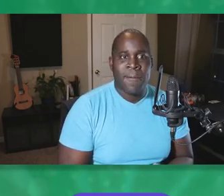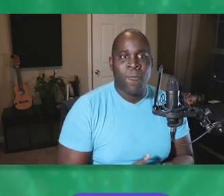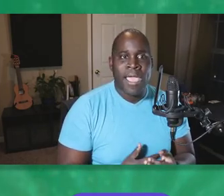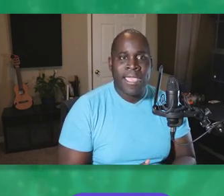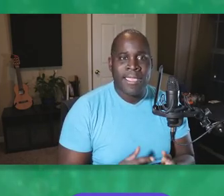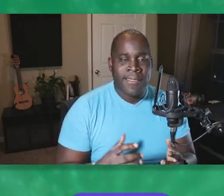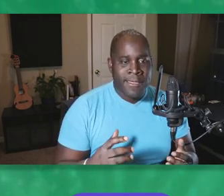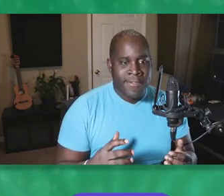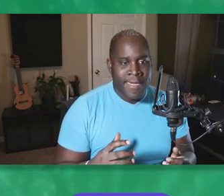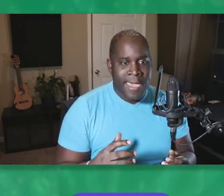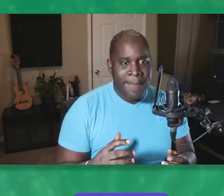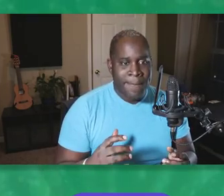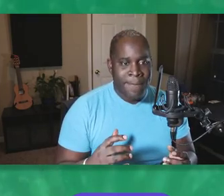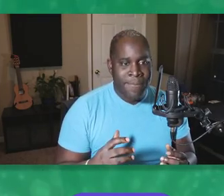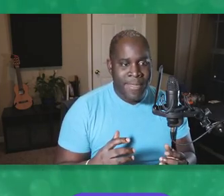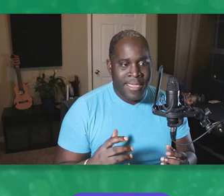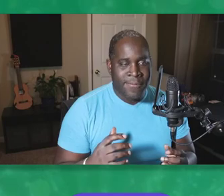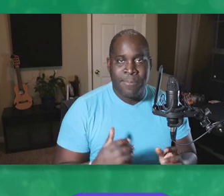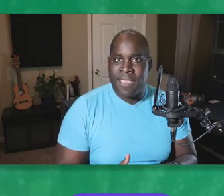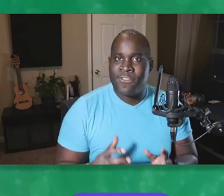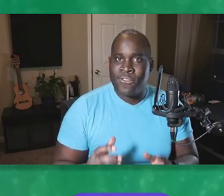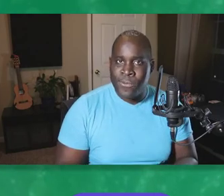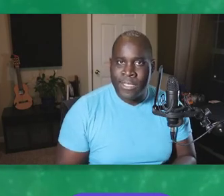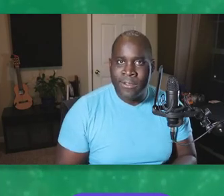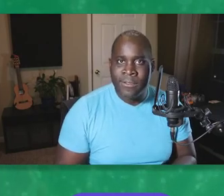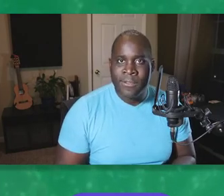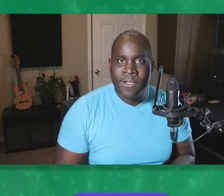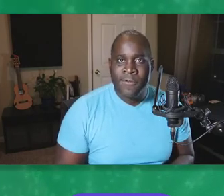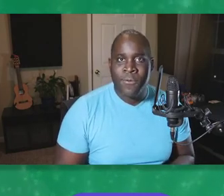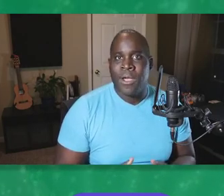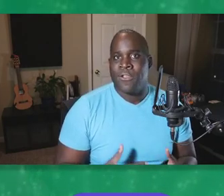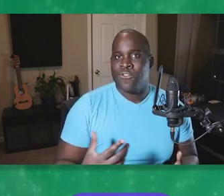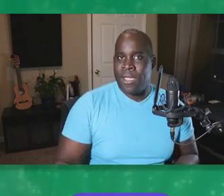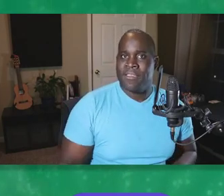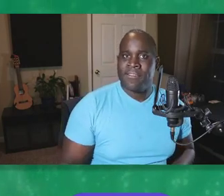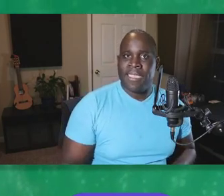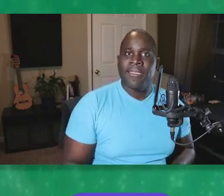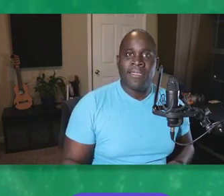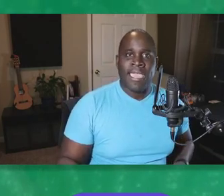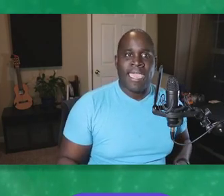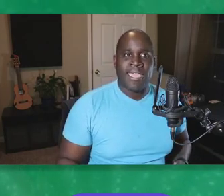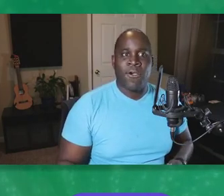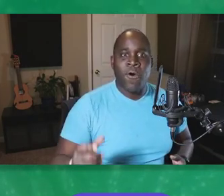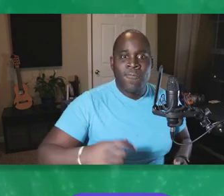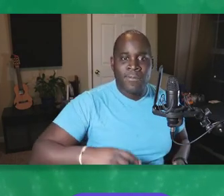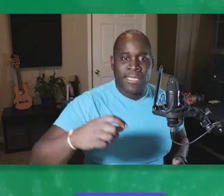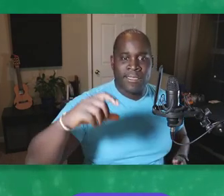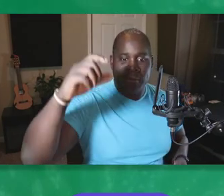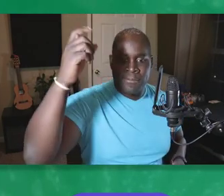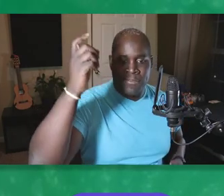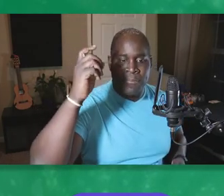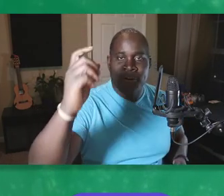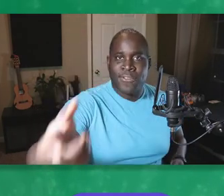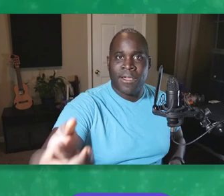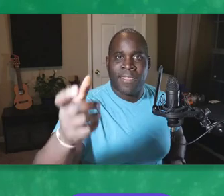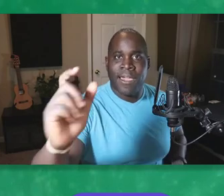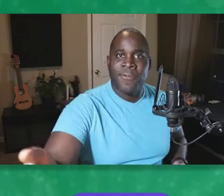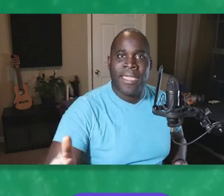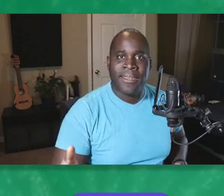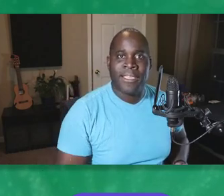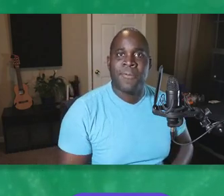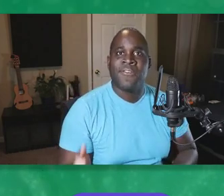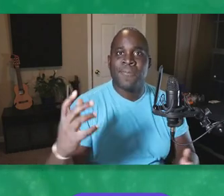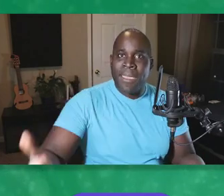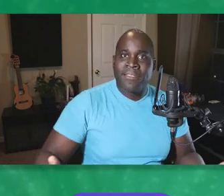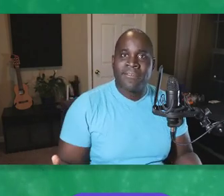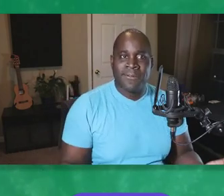in the way that is best suited for what you're trying to say. And hopefully the person on the other